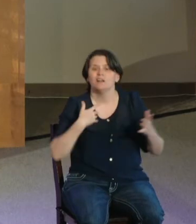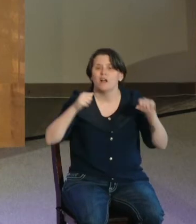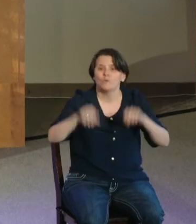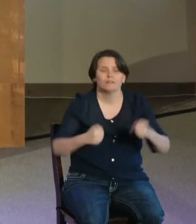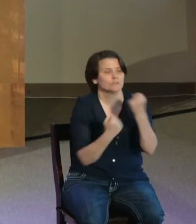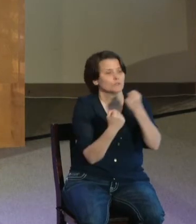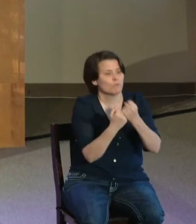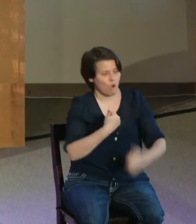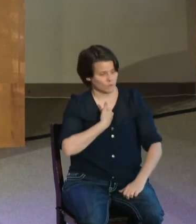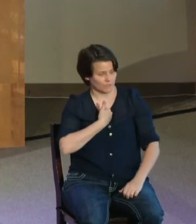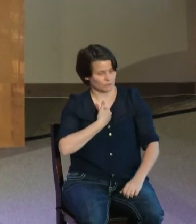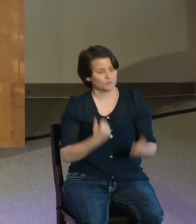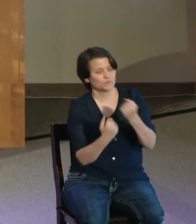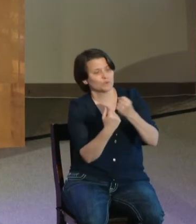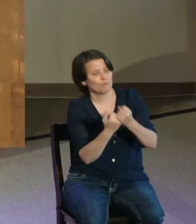our communities.